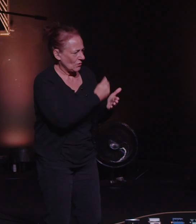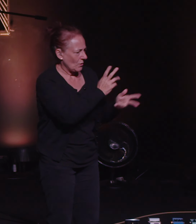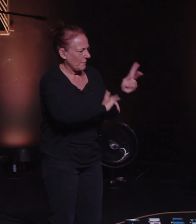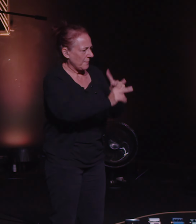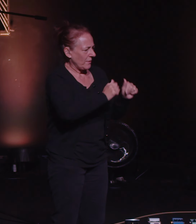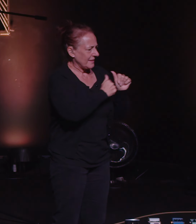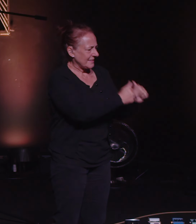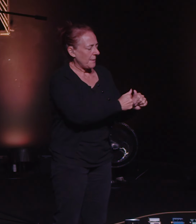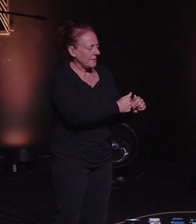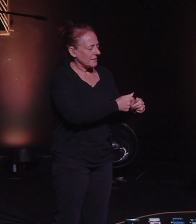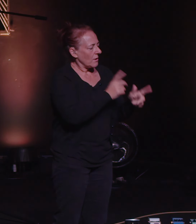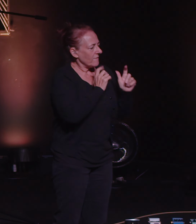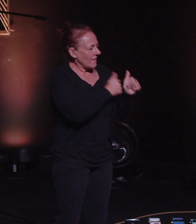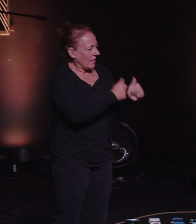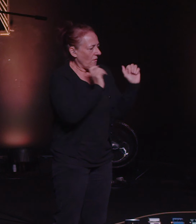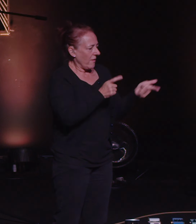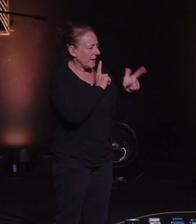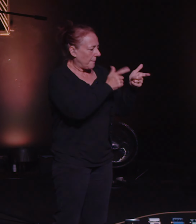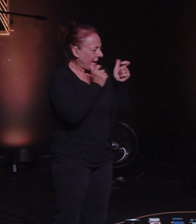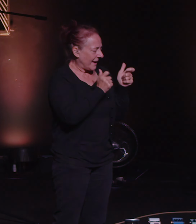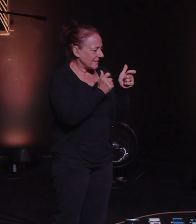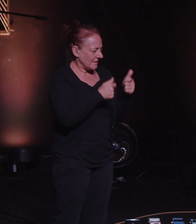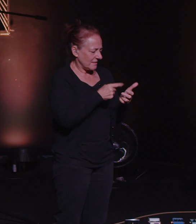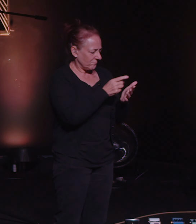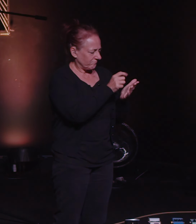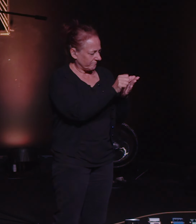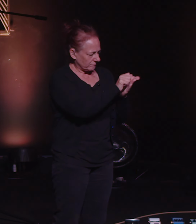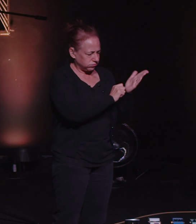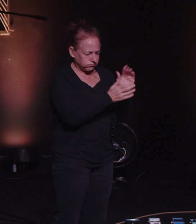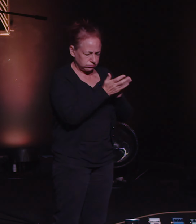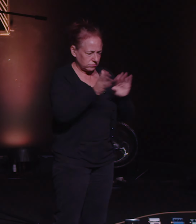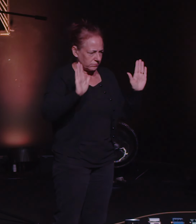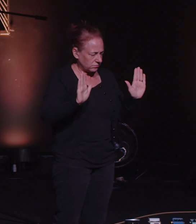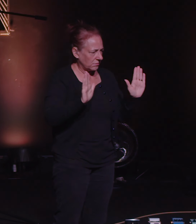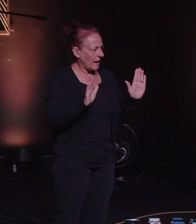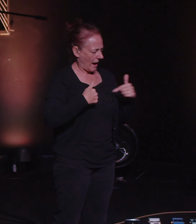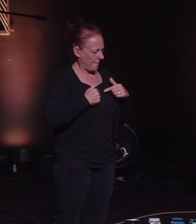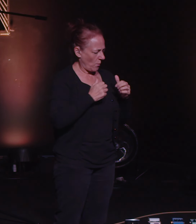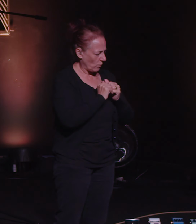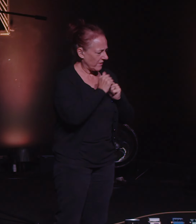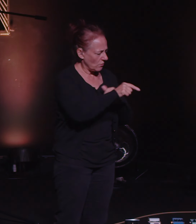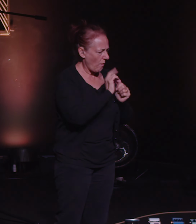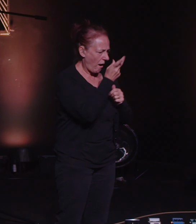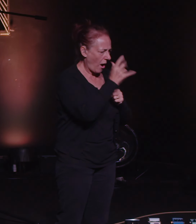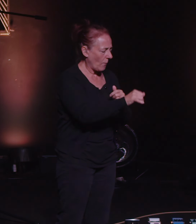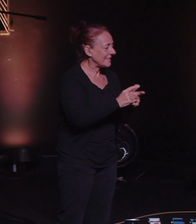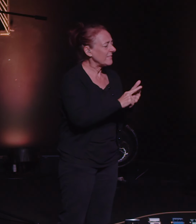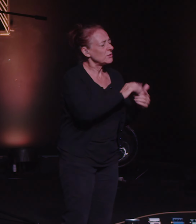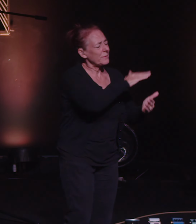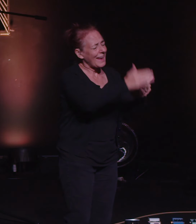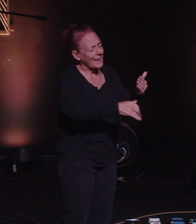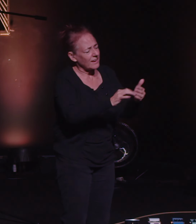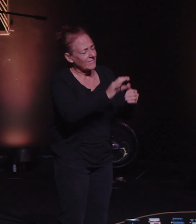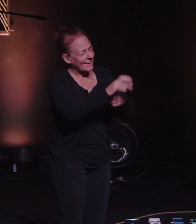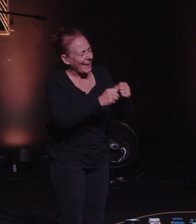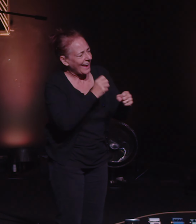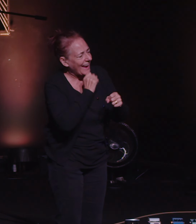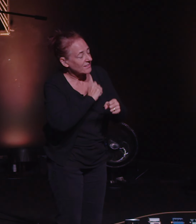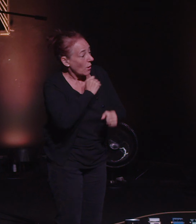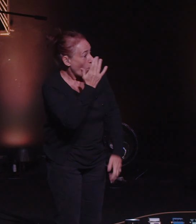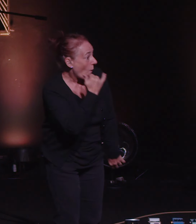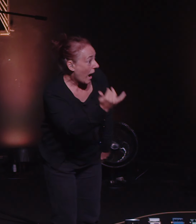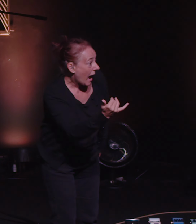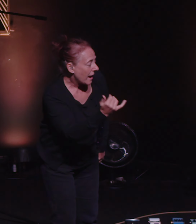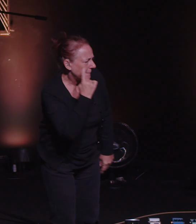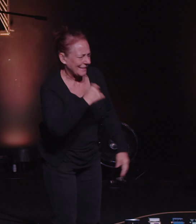the commands I have given you. And be sure of this, I am with you always, even to the end of the age." So the why we do